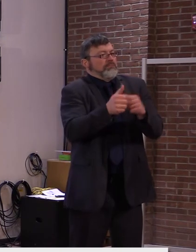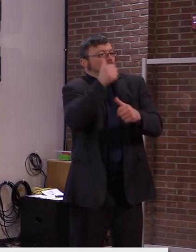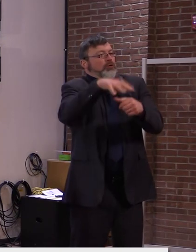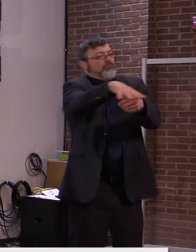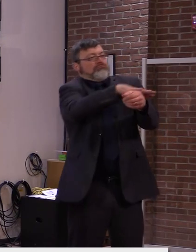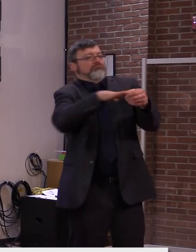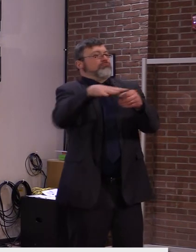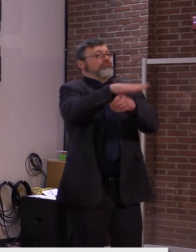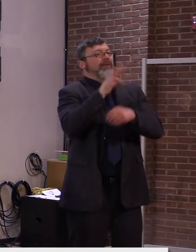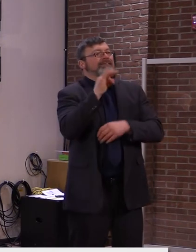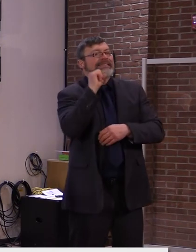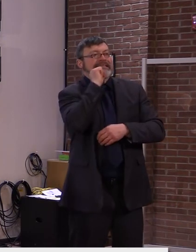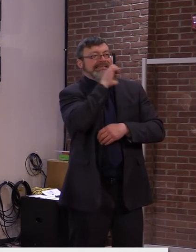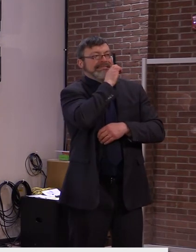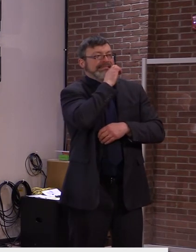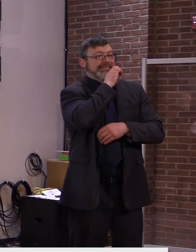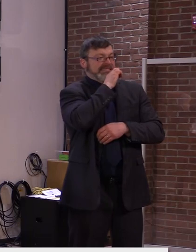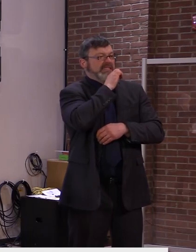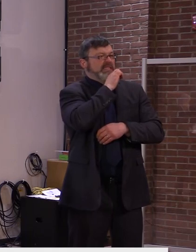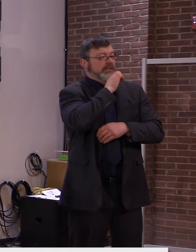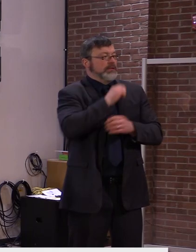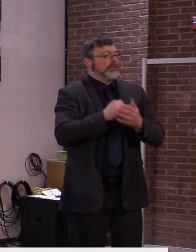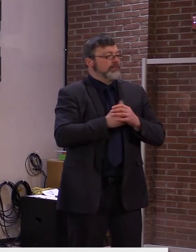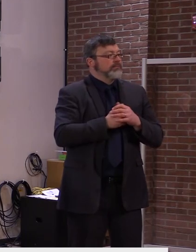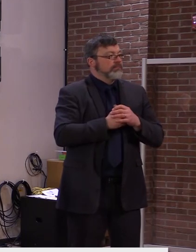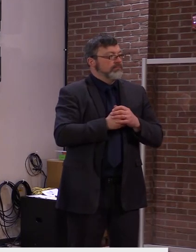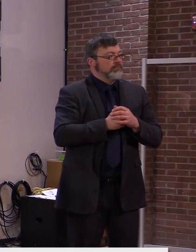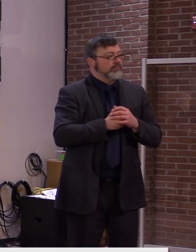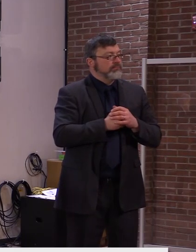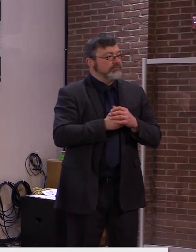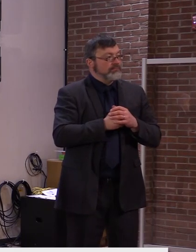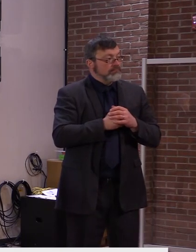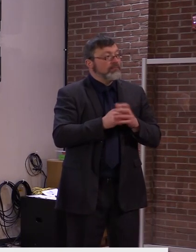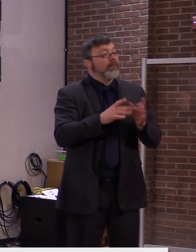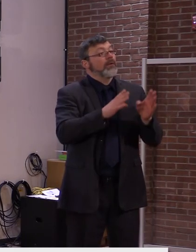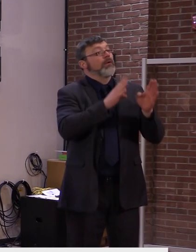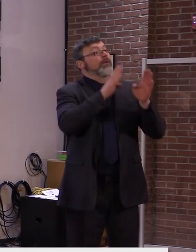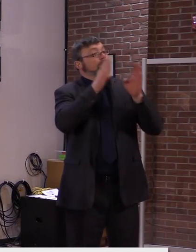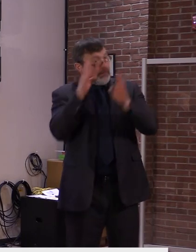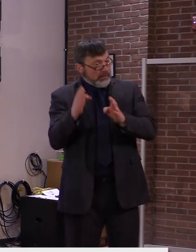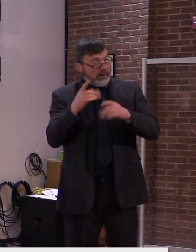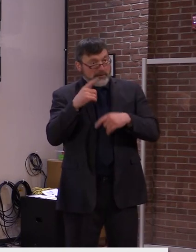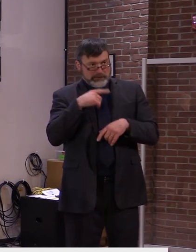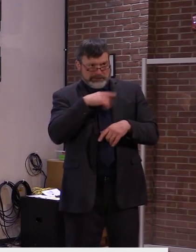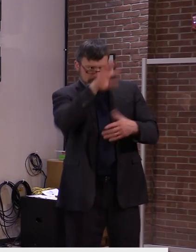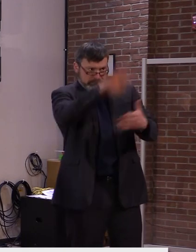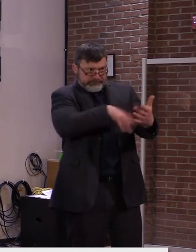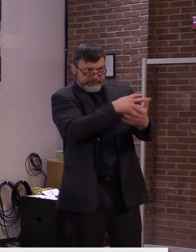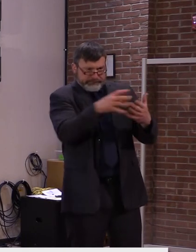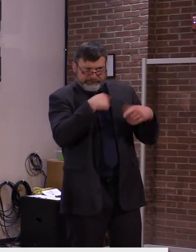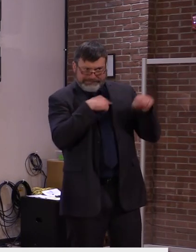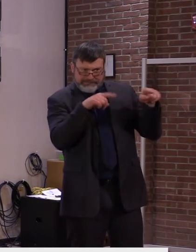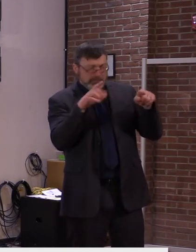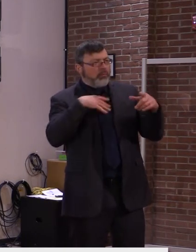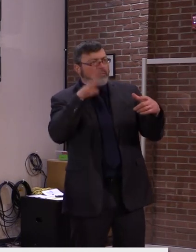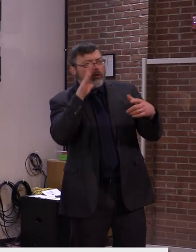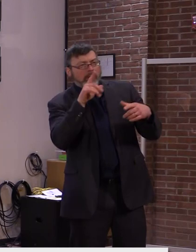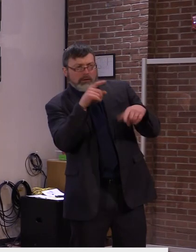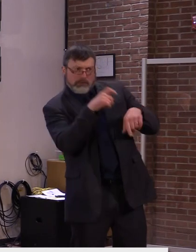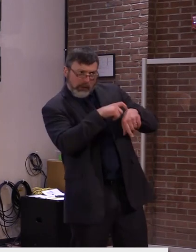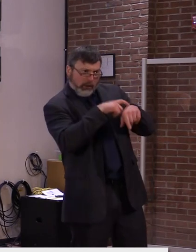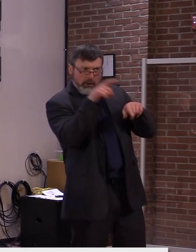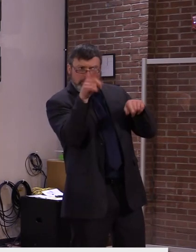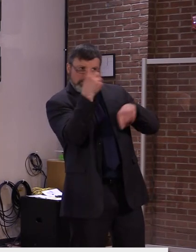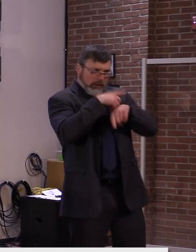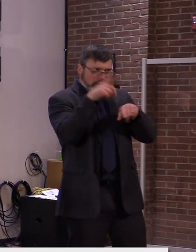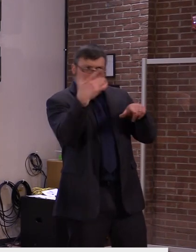from the menu of options available. After you make your appointment online, you'll get an automatic